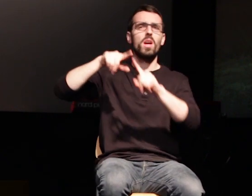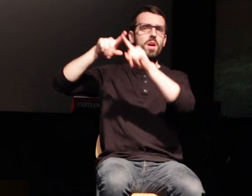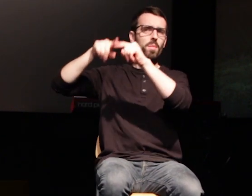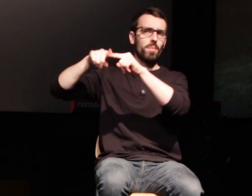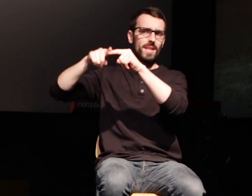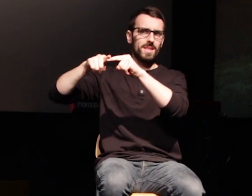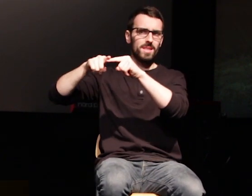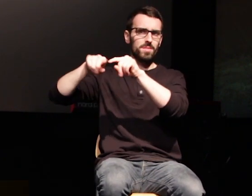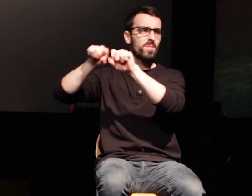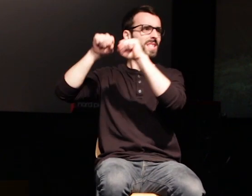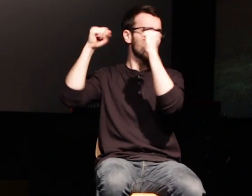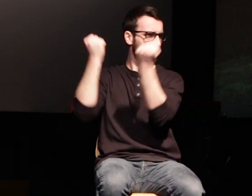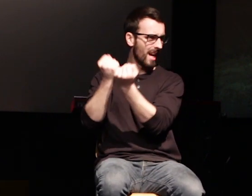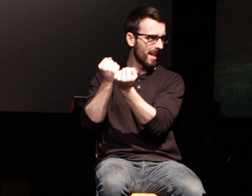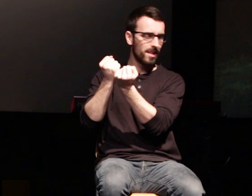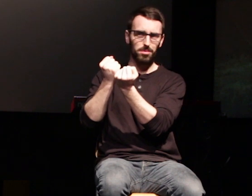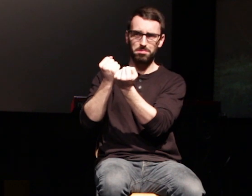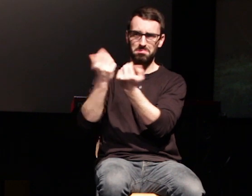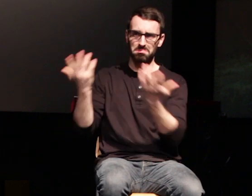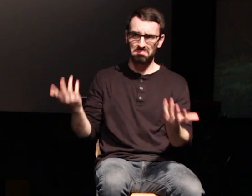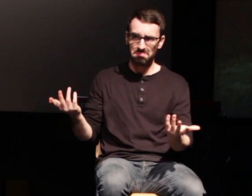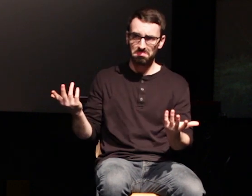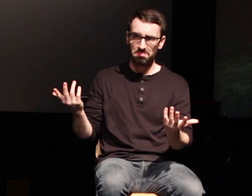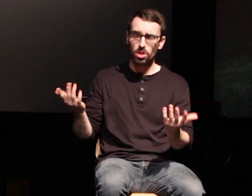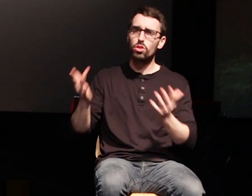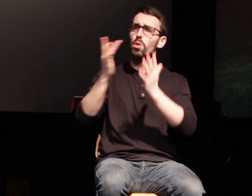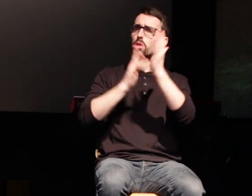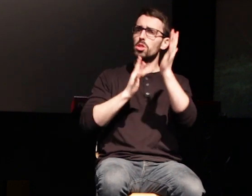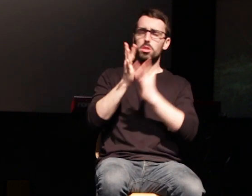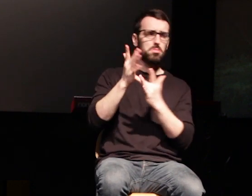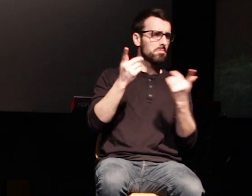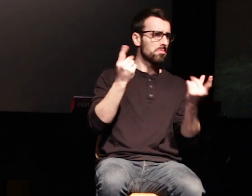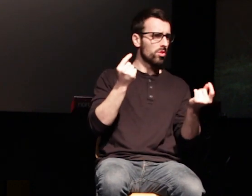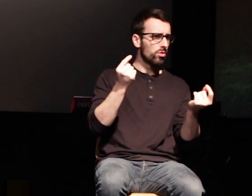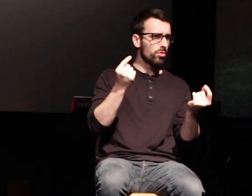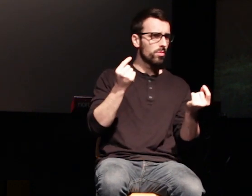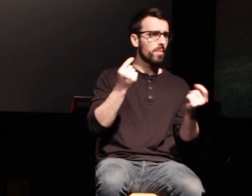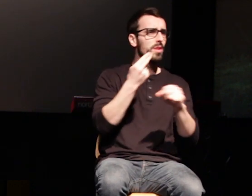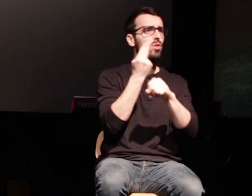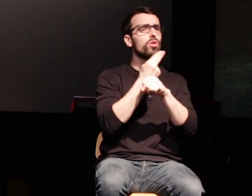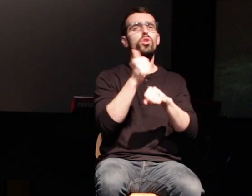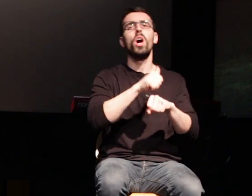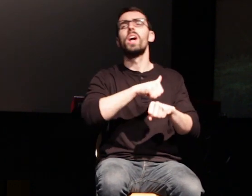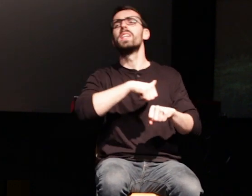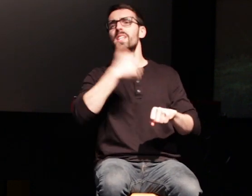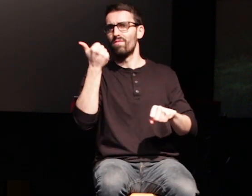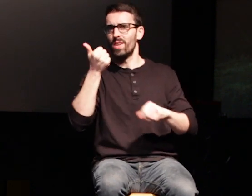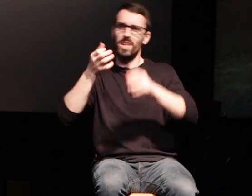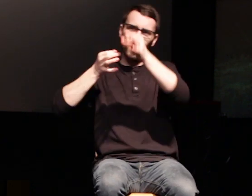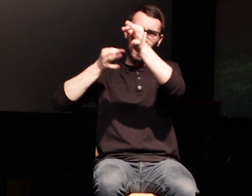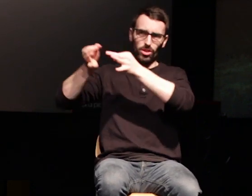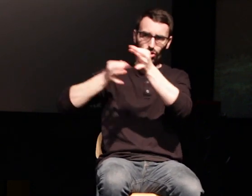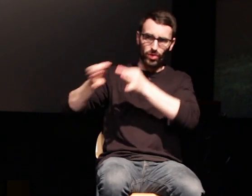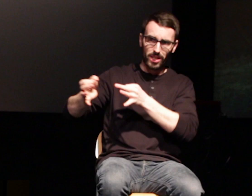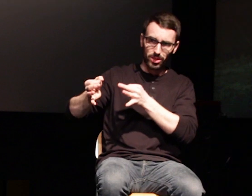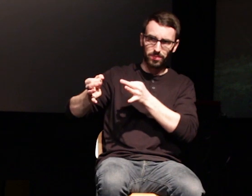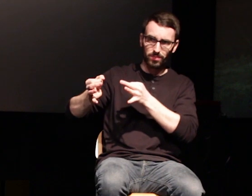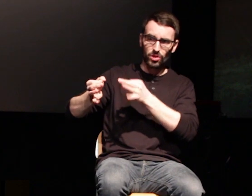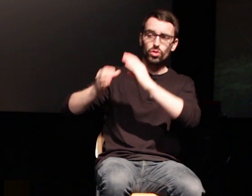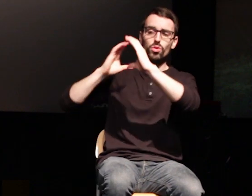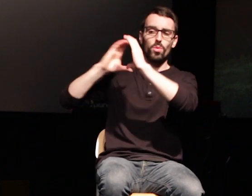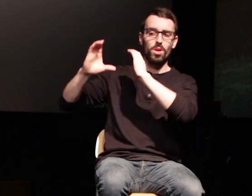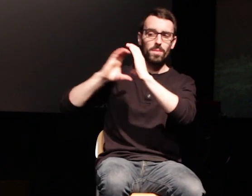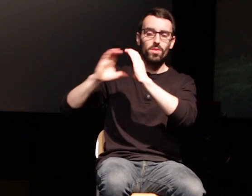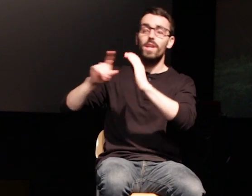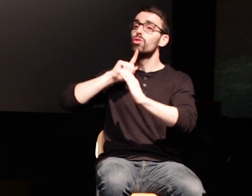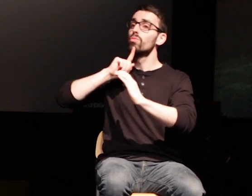the crowds are following, Jesus is gonna use a different illustration. He's on the lake again, but he's using a different illustration to communicate